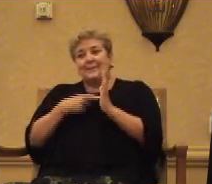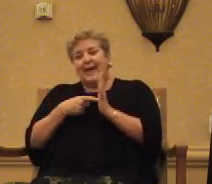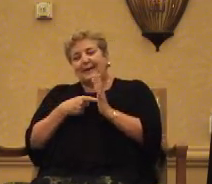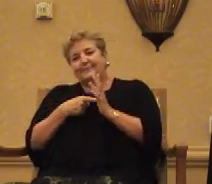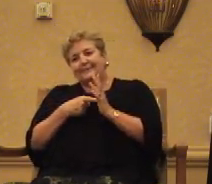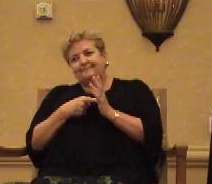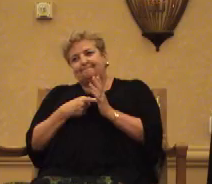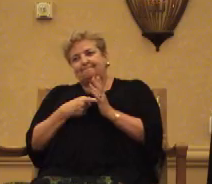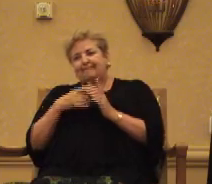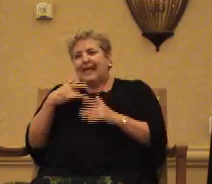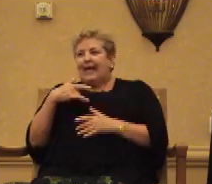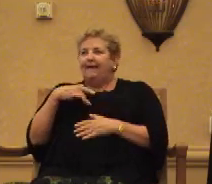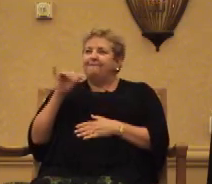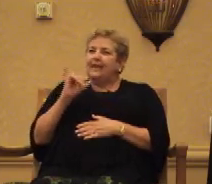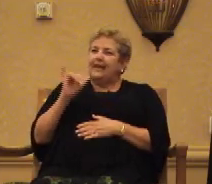sometimes I feel like I'm in between the two,